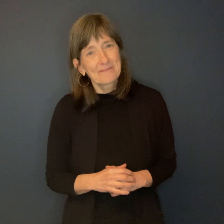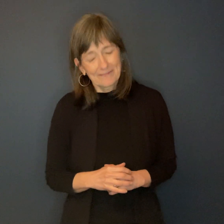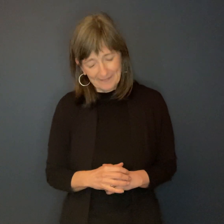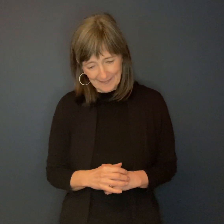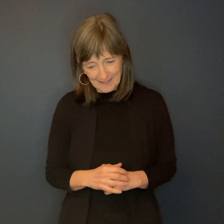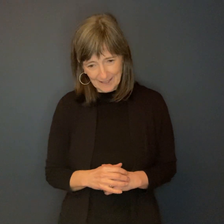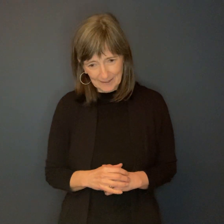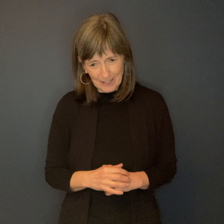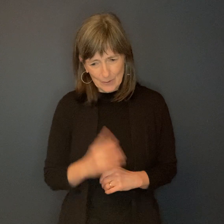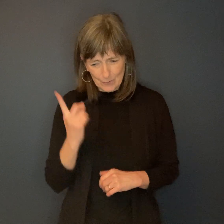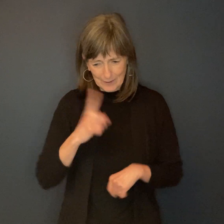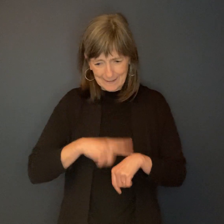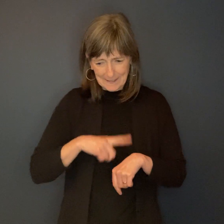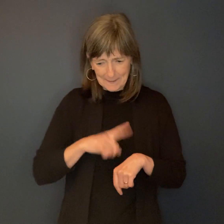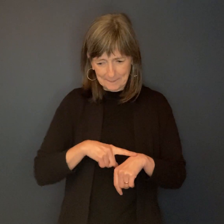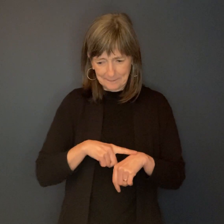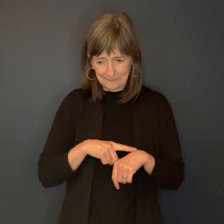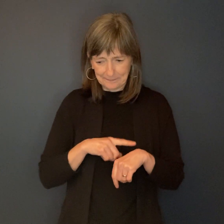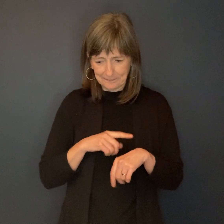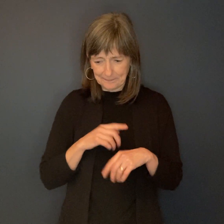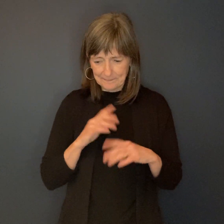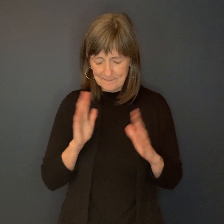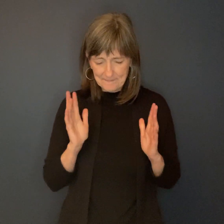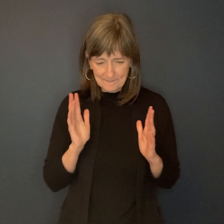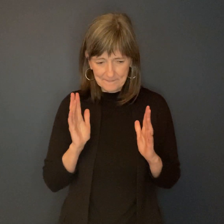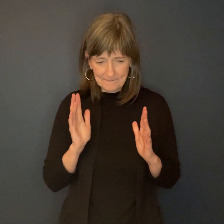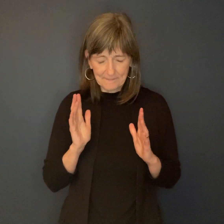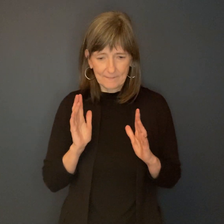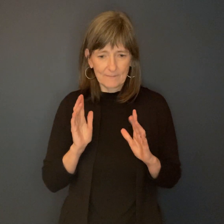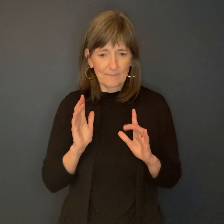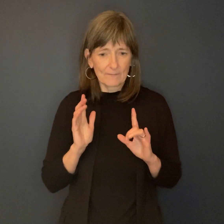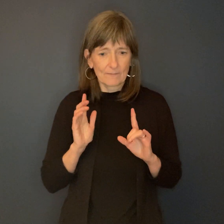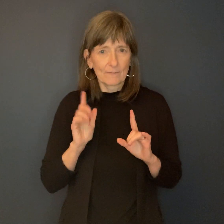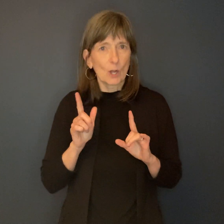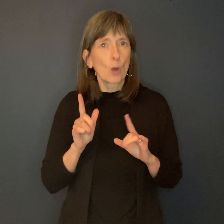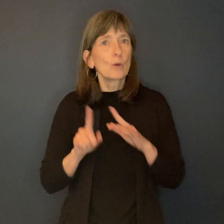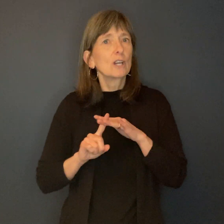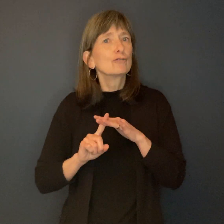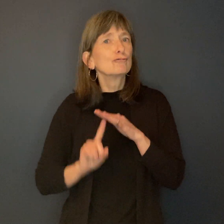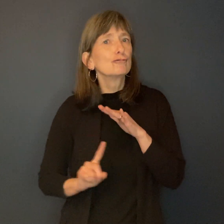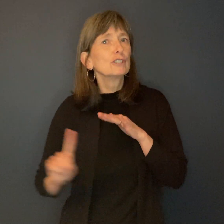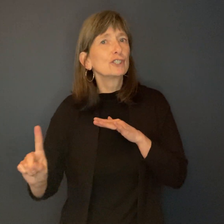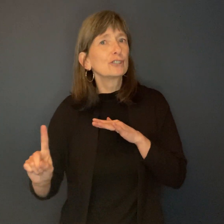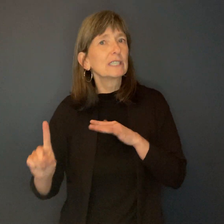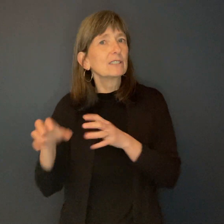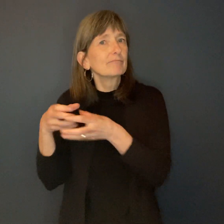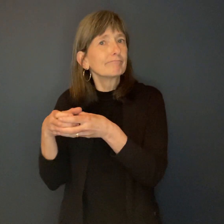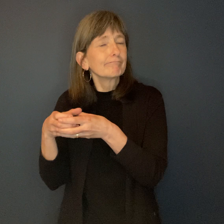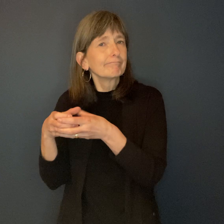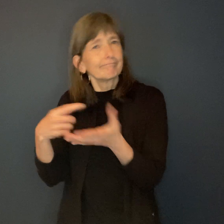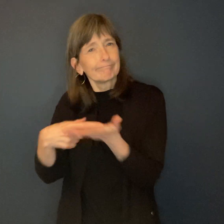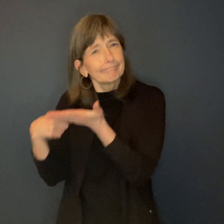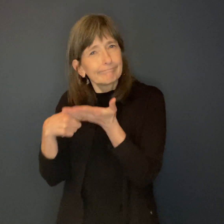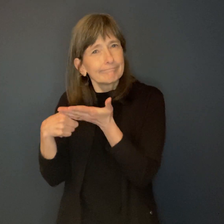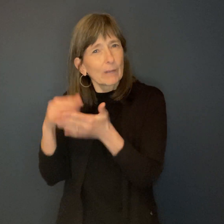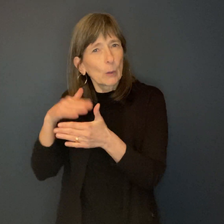one time we were in a retreat in Georgia at a school in